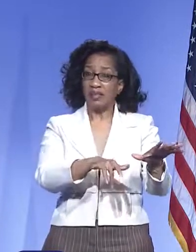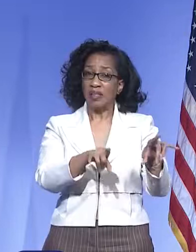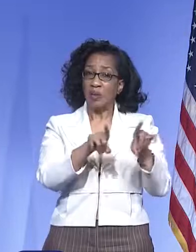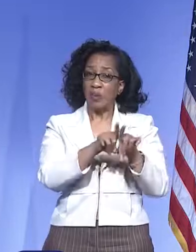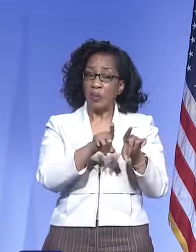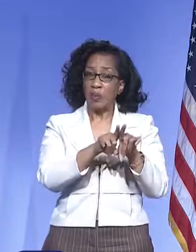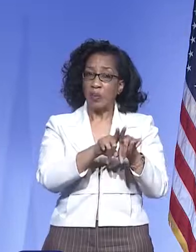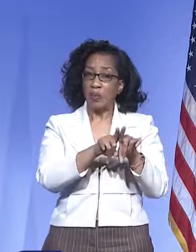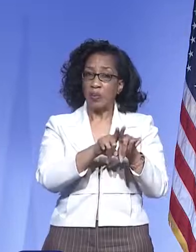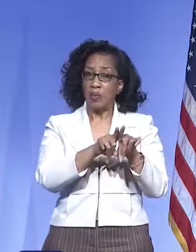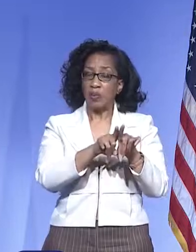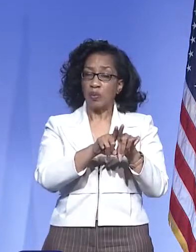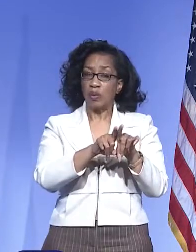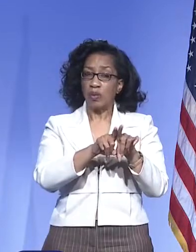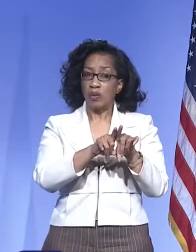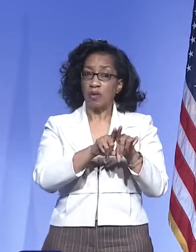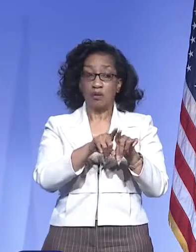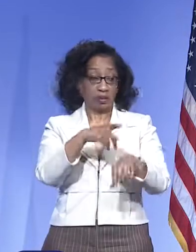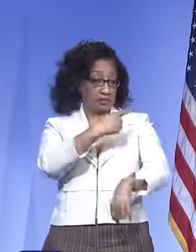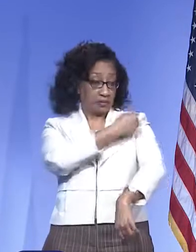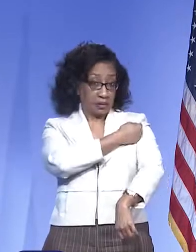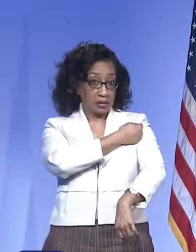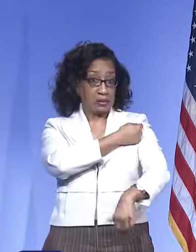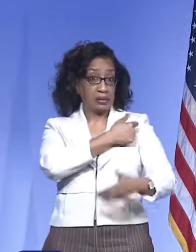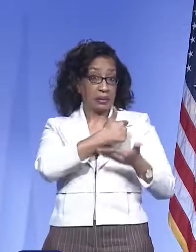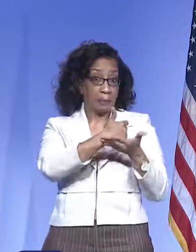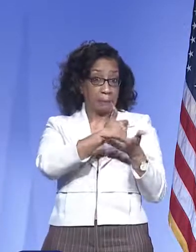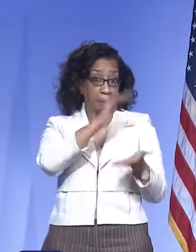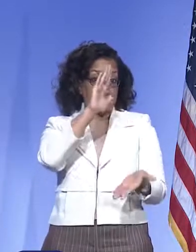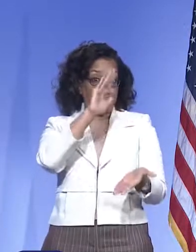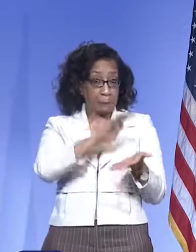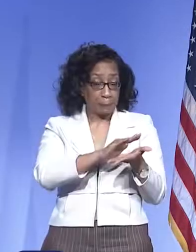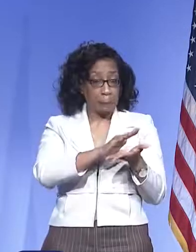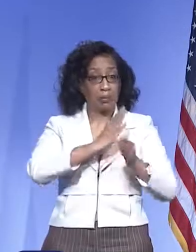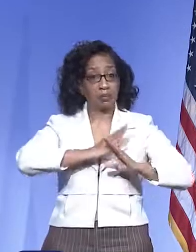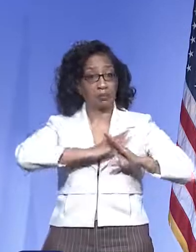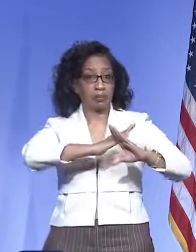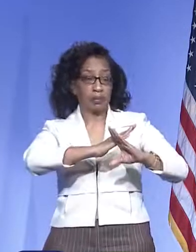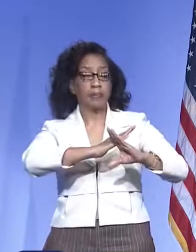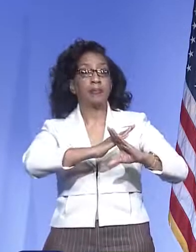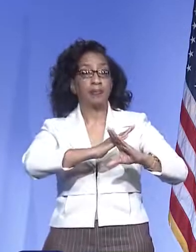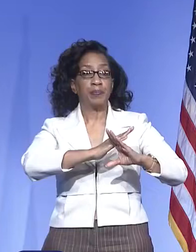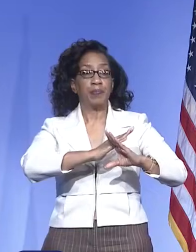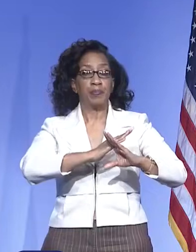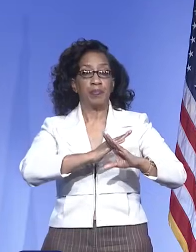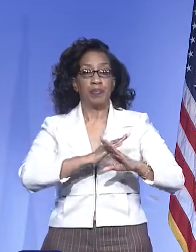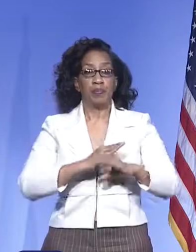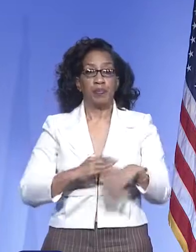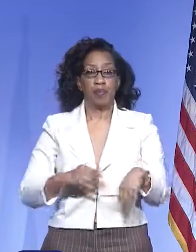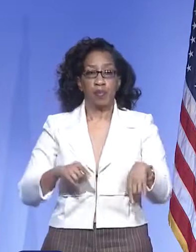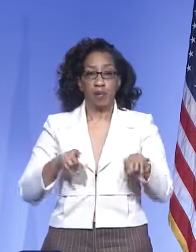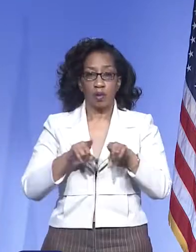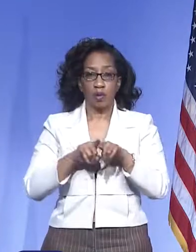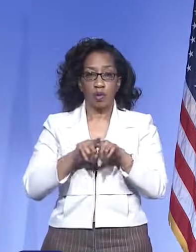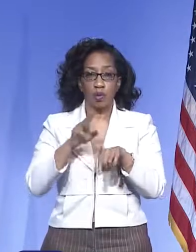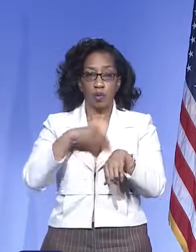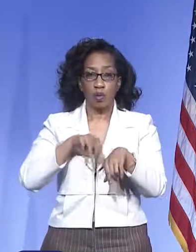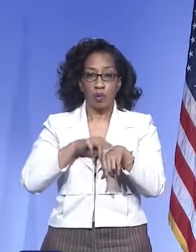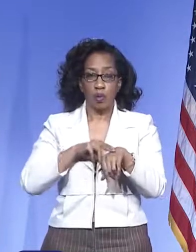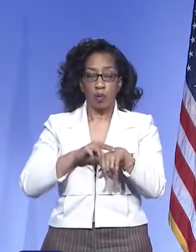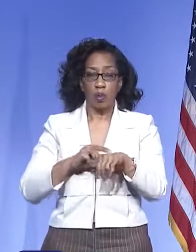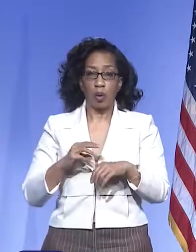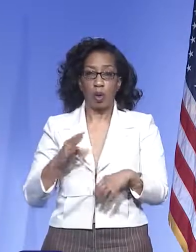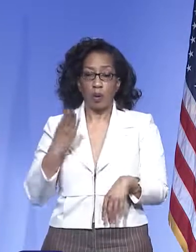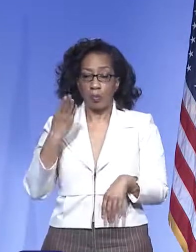susceptible to vaccine. And the vaccine will protect against normal wild-type Wuhan and the